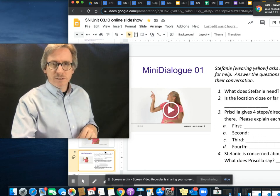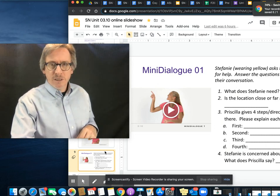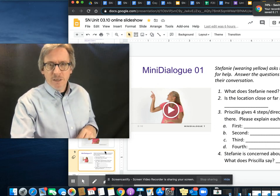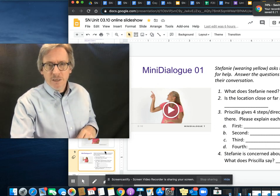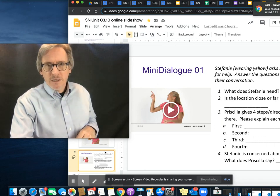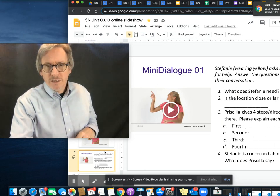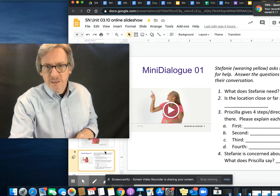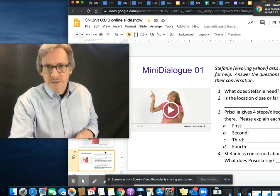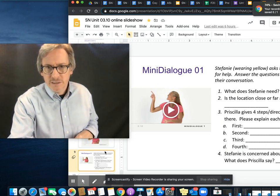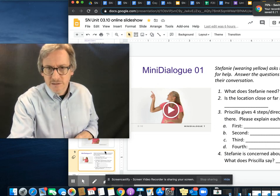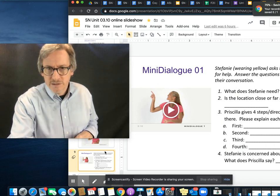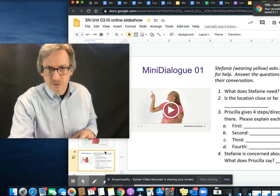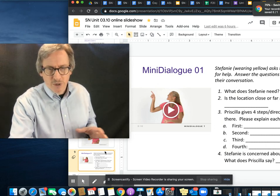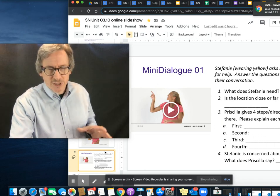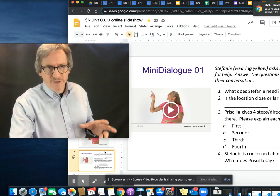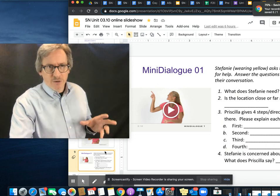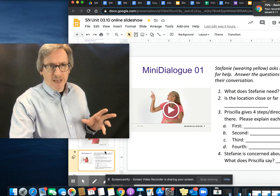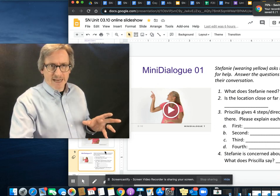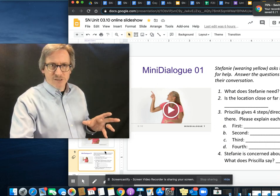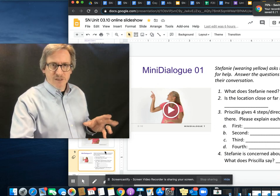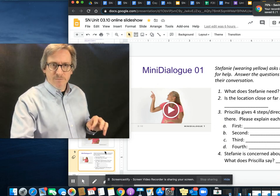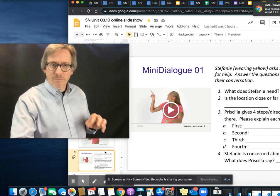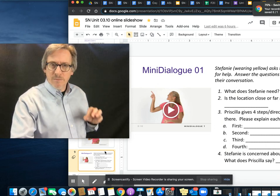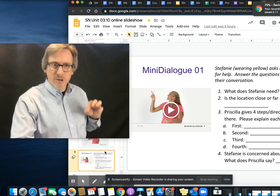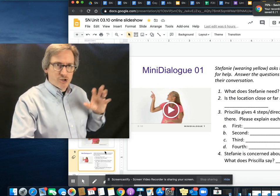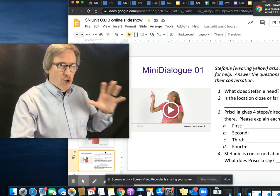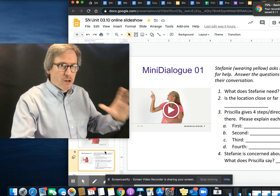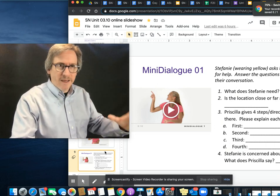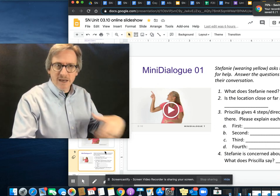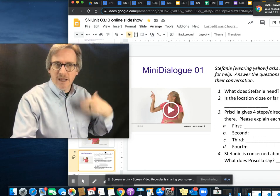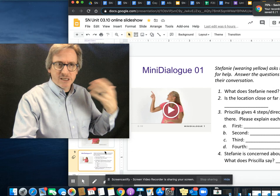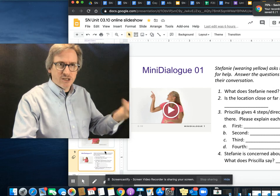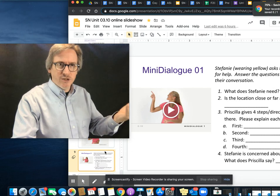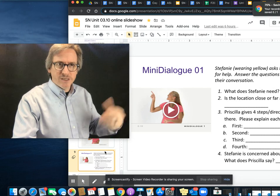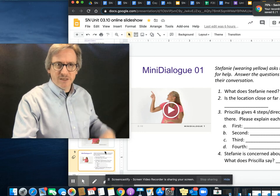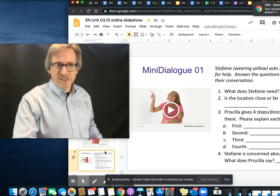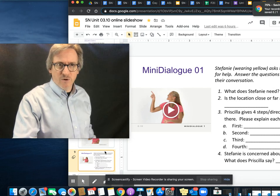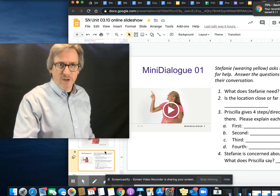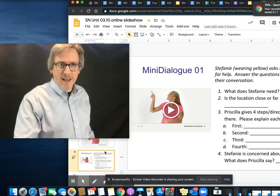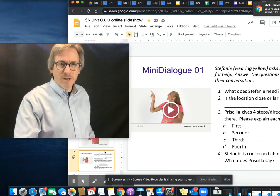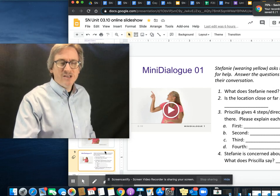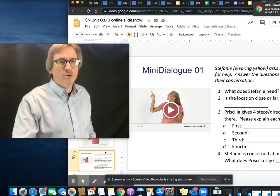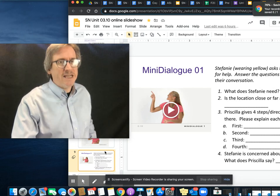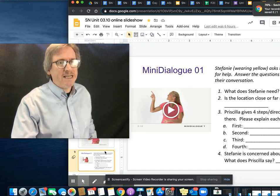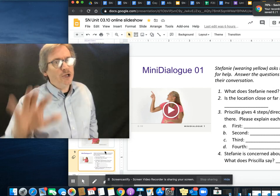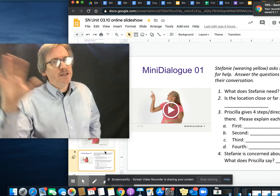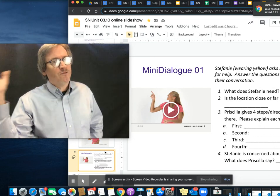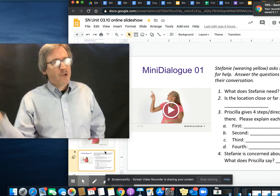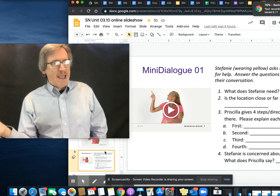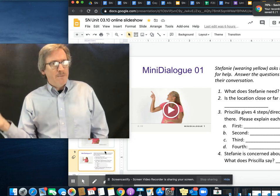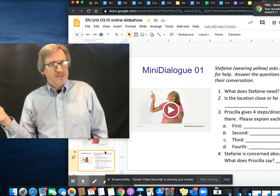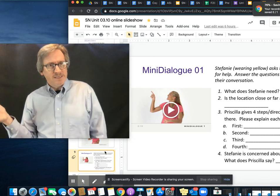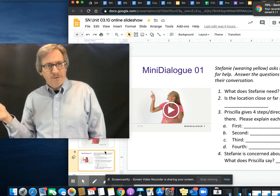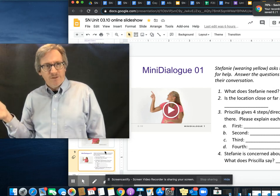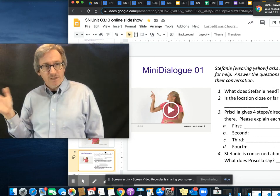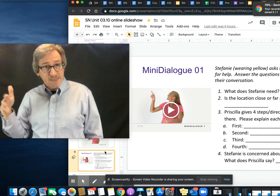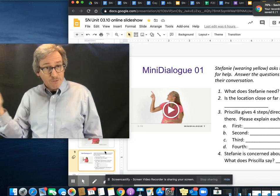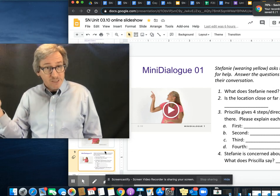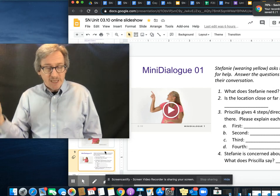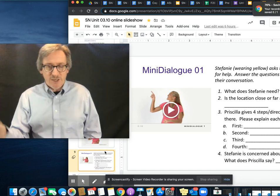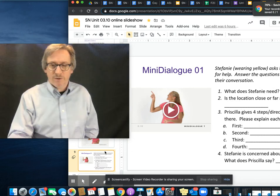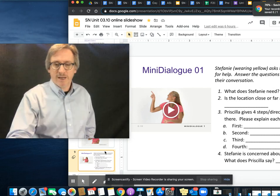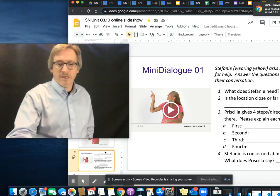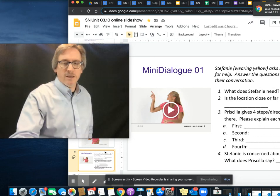questions to watch the video and answer them. It's all that using these vocab. So take a look at the vocab as the